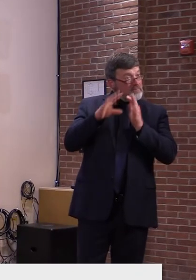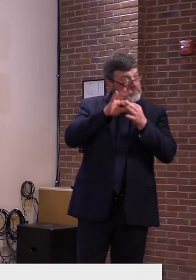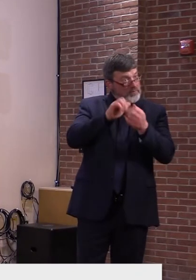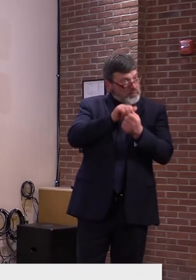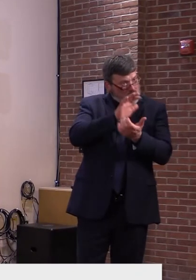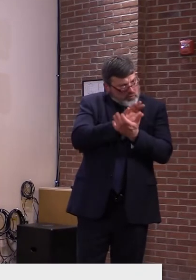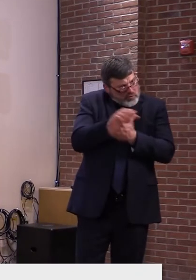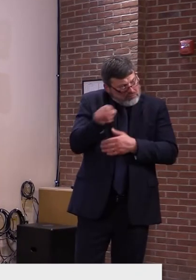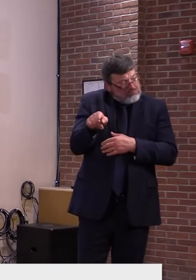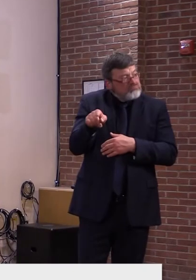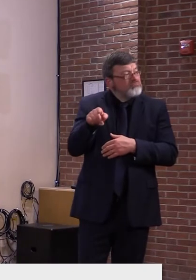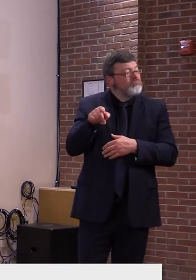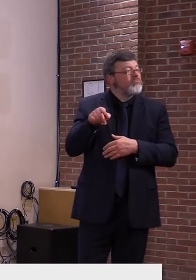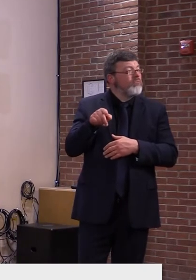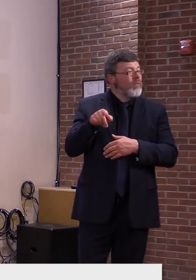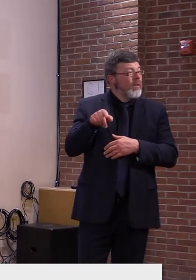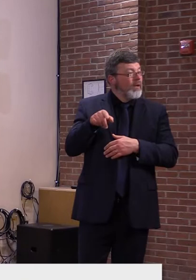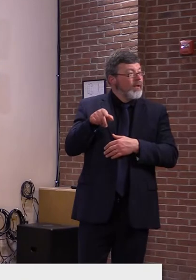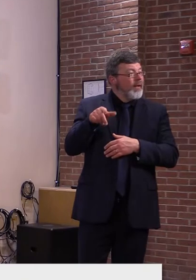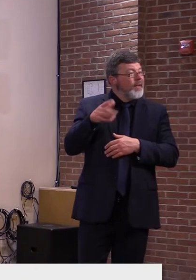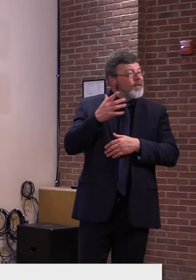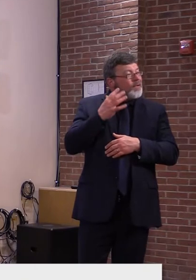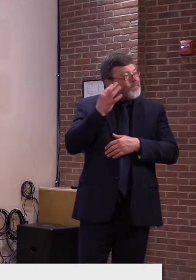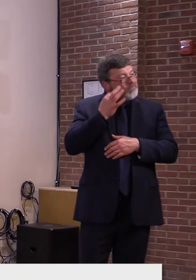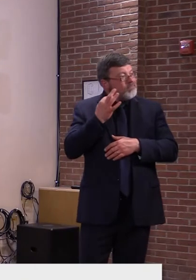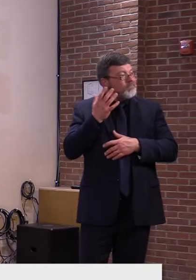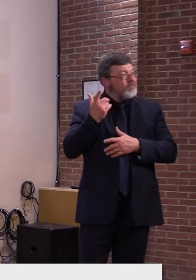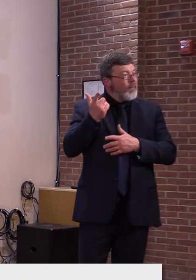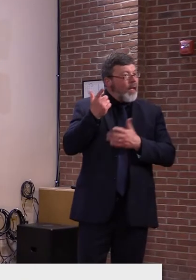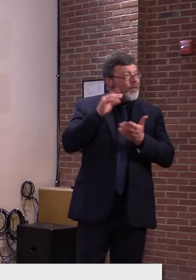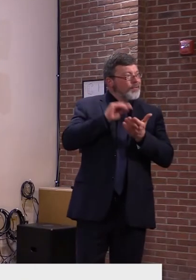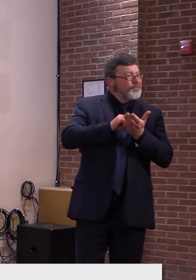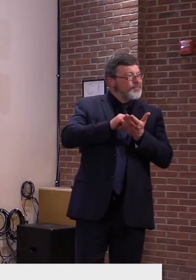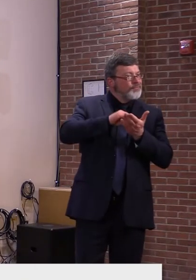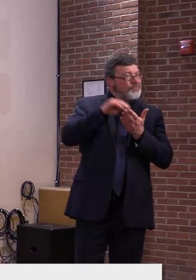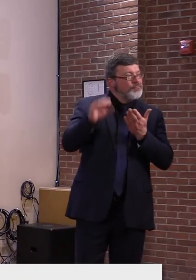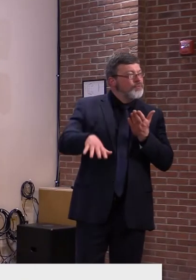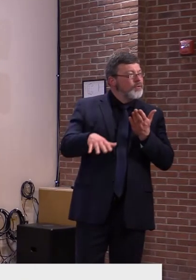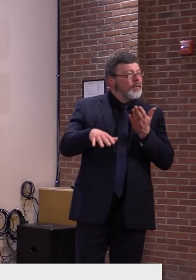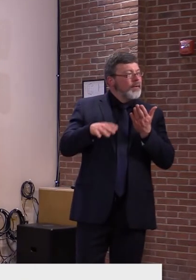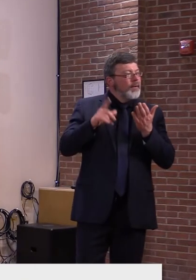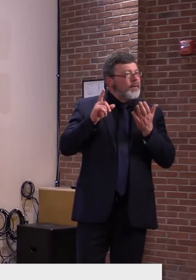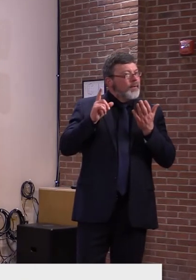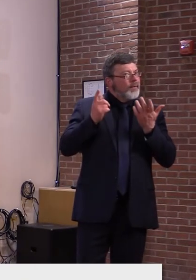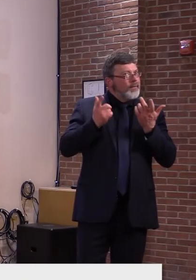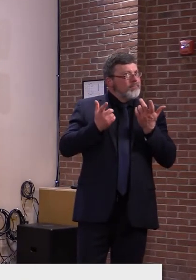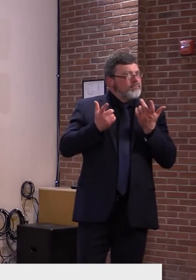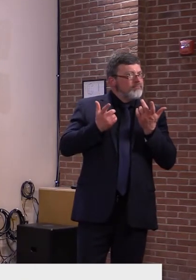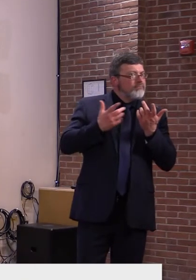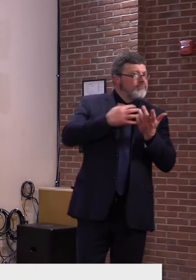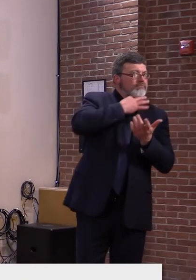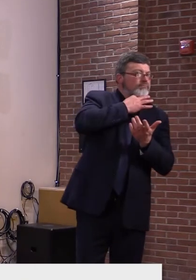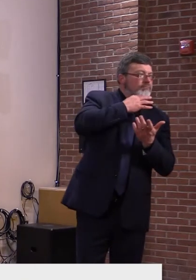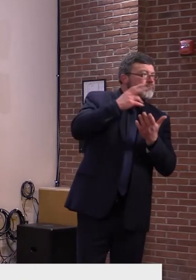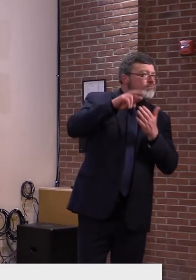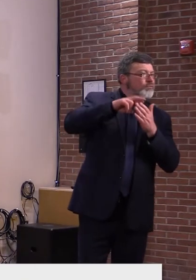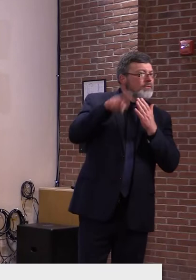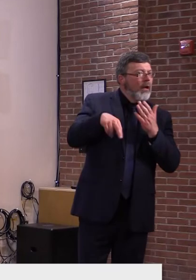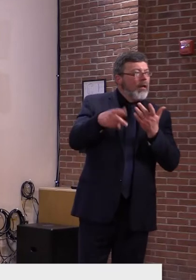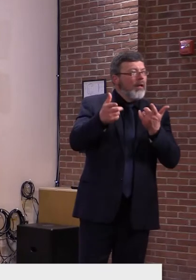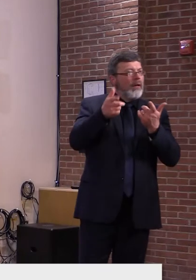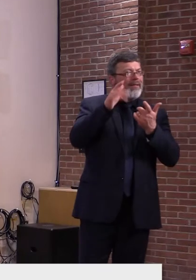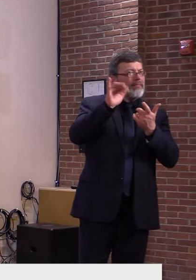with pupil weighting and some of the larger equity and outcome considerations that that are afoot as